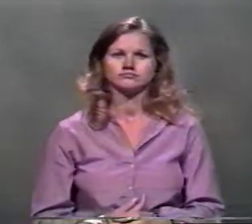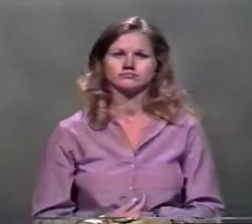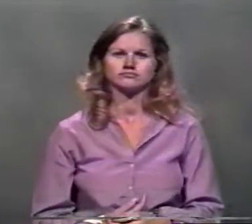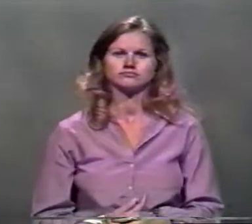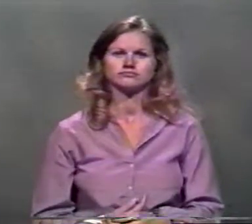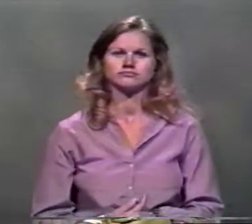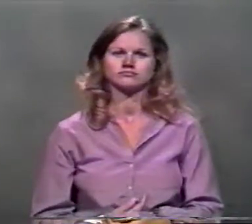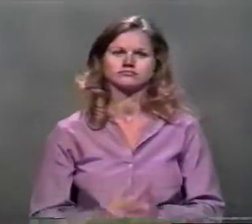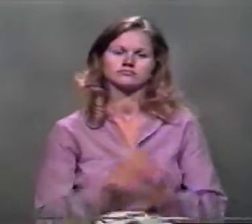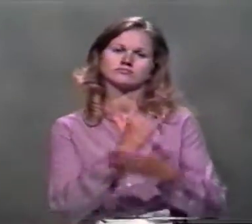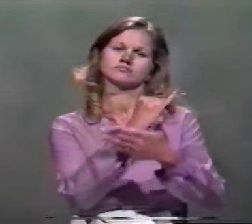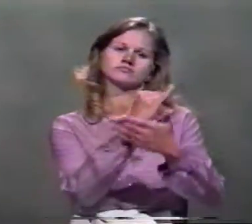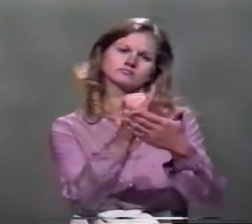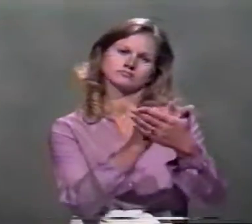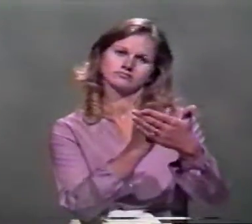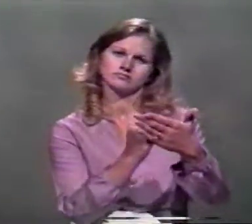Draw or drawing.